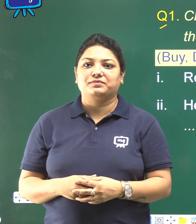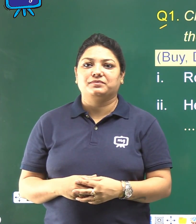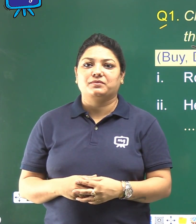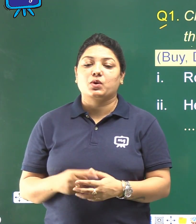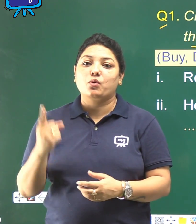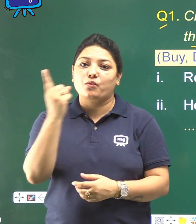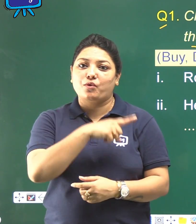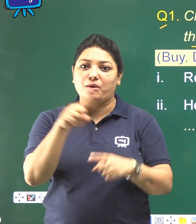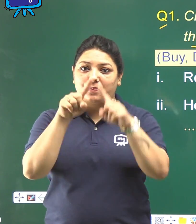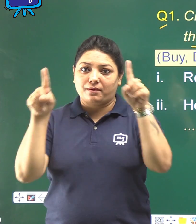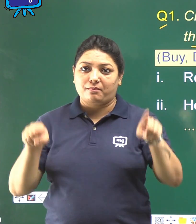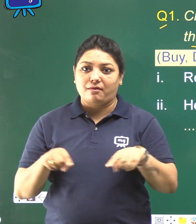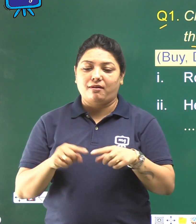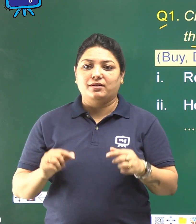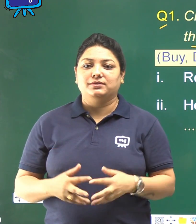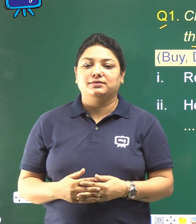from the box